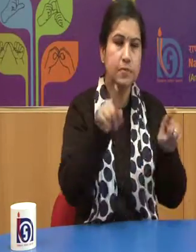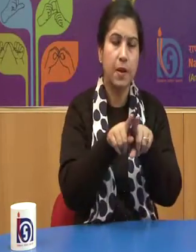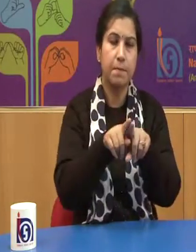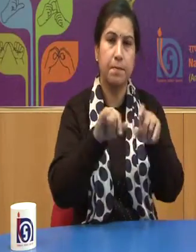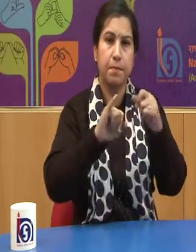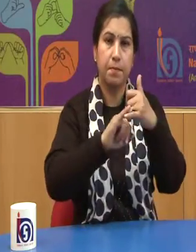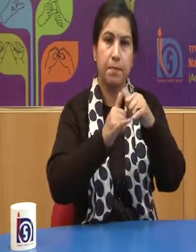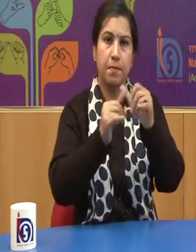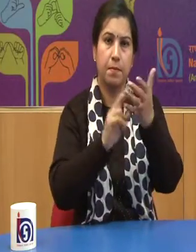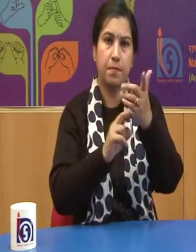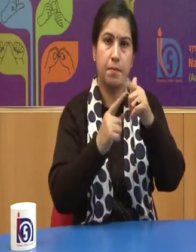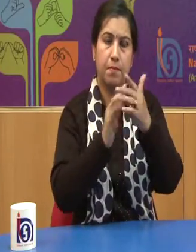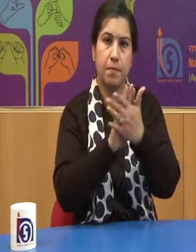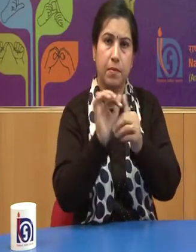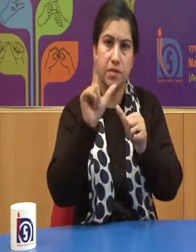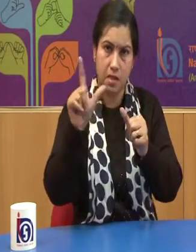Santhal revolt,